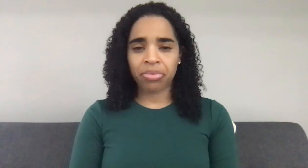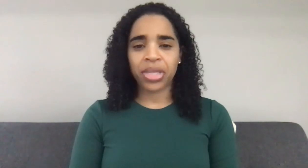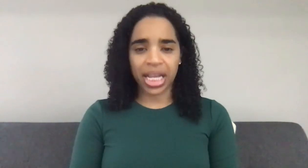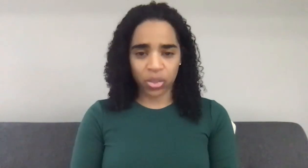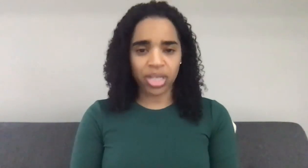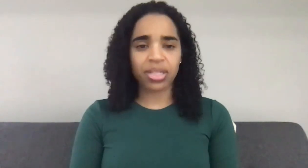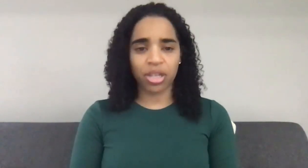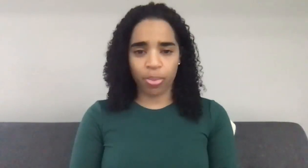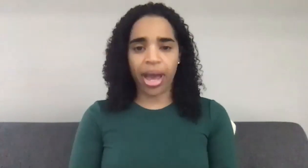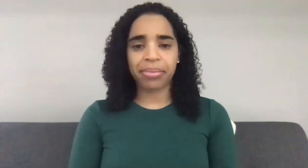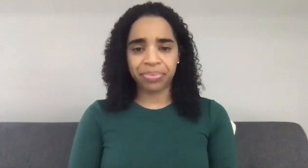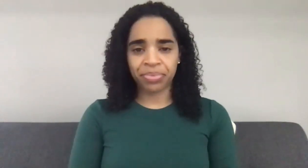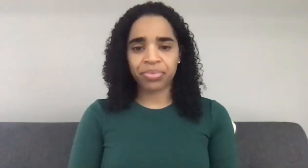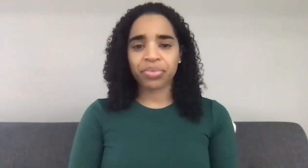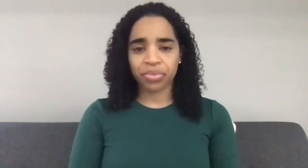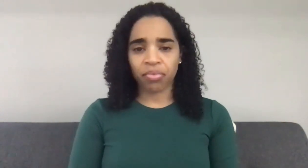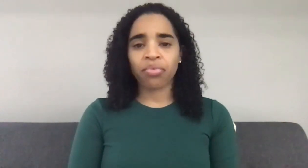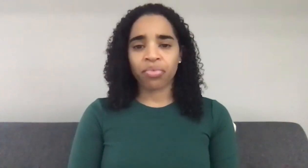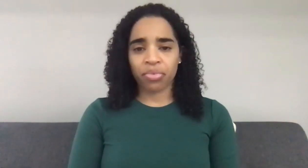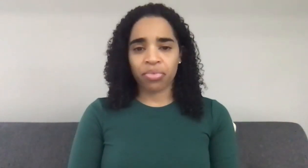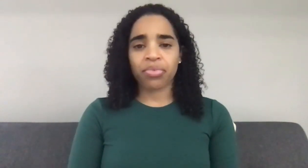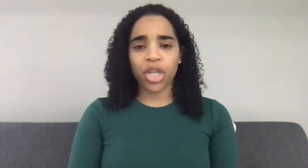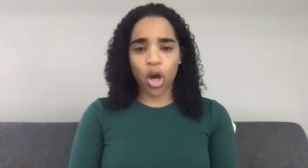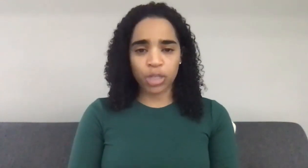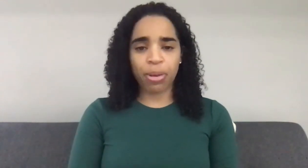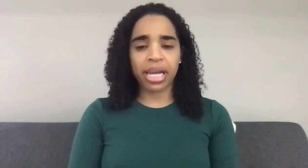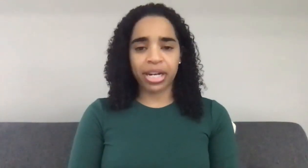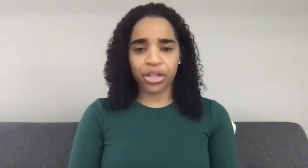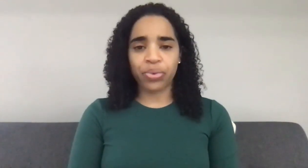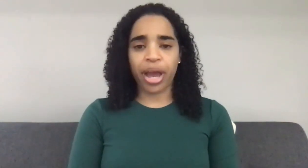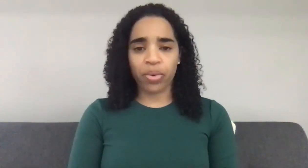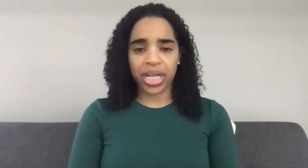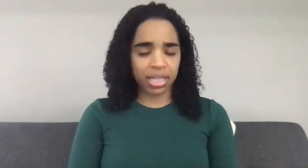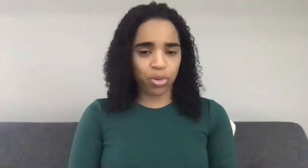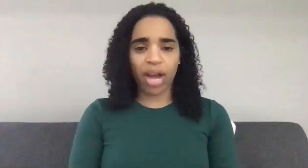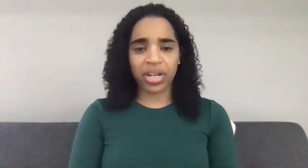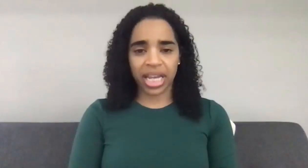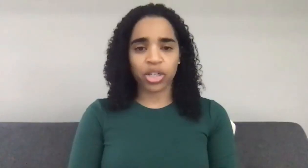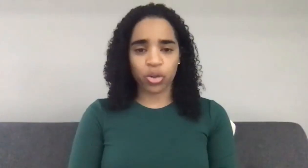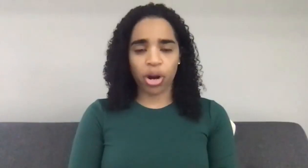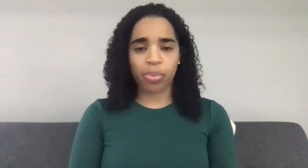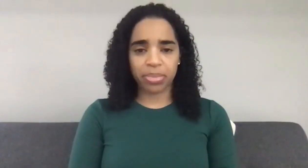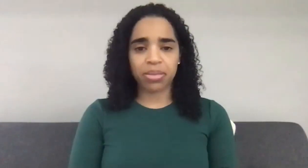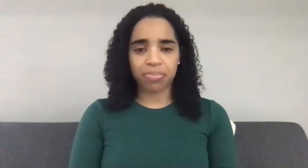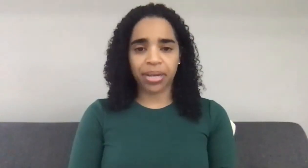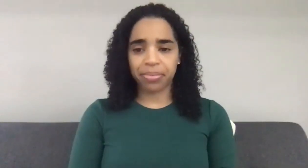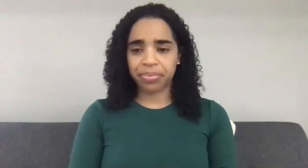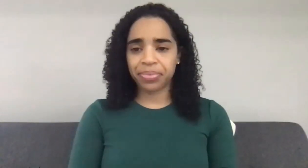Yes, we can see you, Matt. I'll spotlight on you now. It seems we're having technical problems, but.